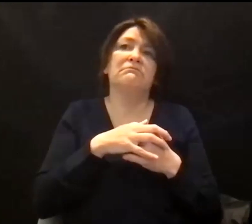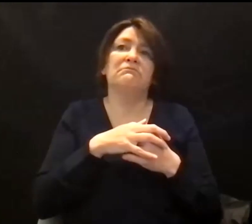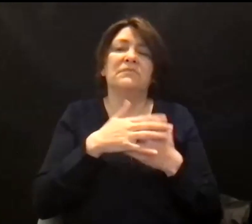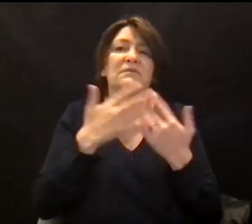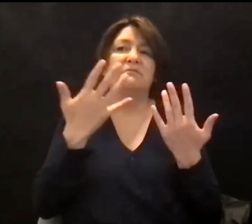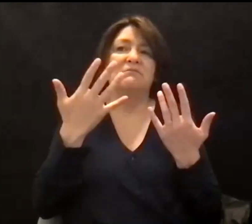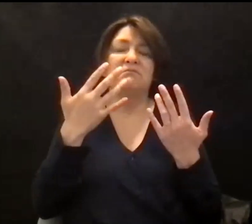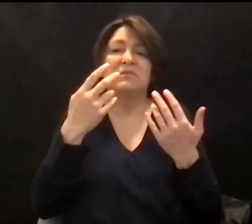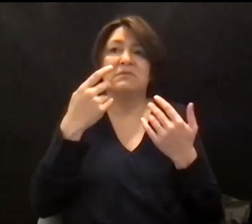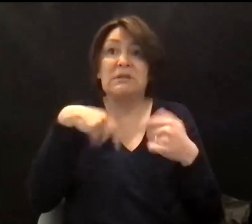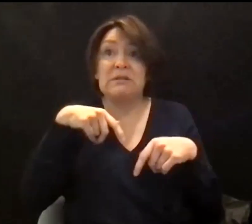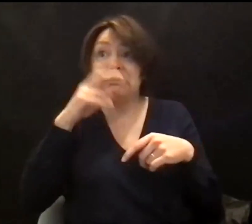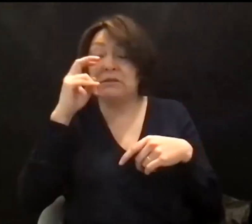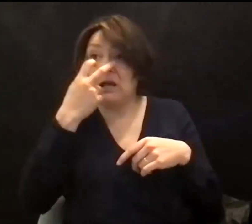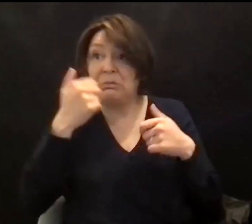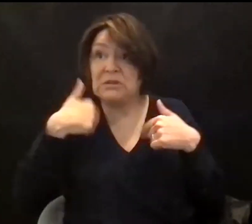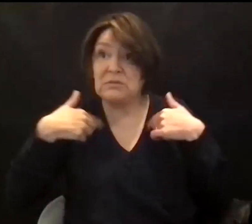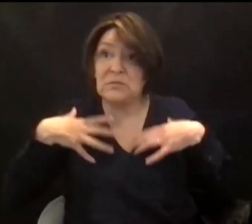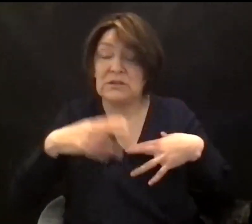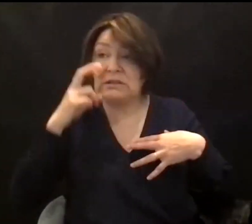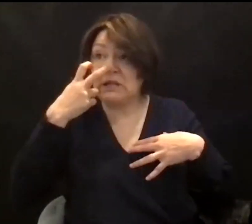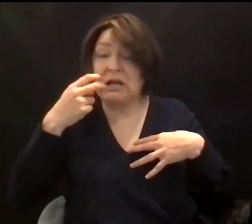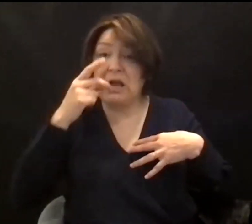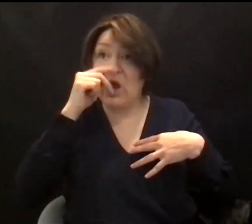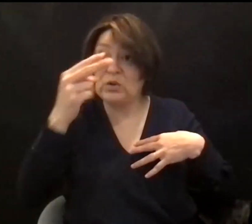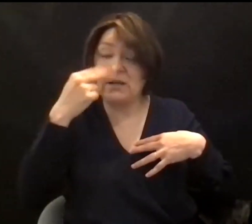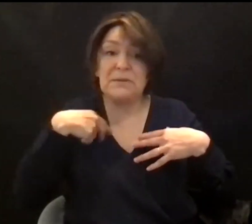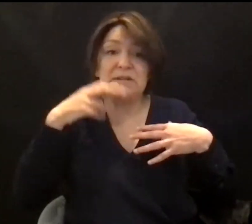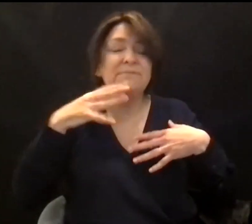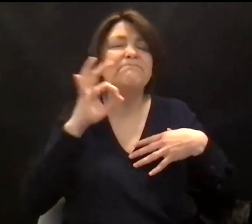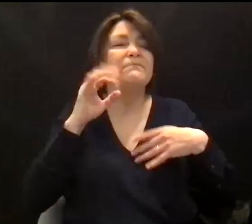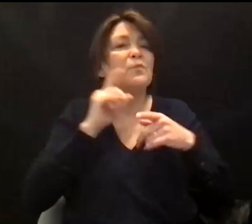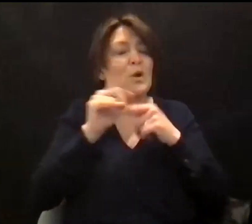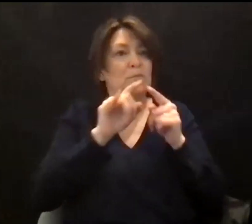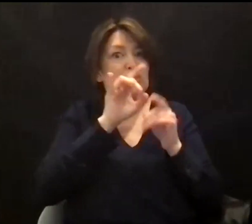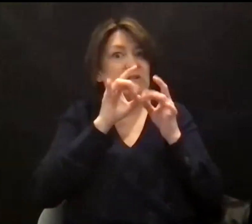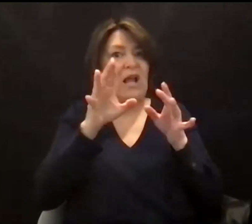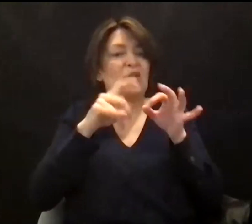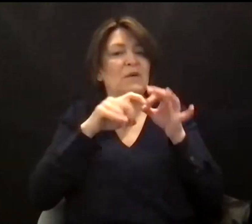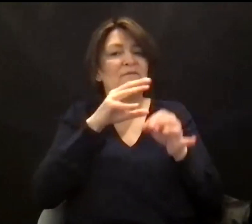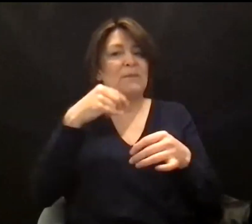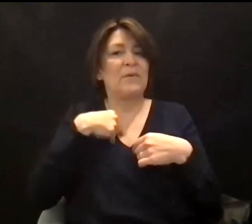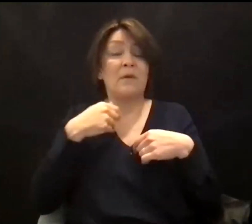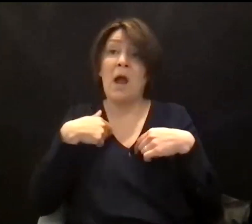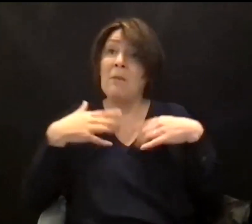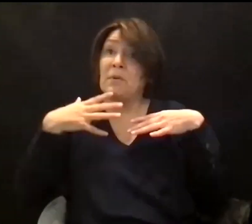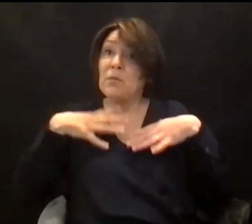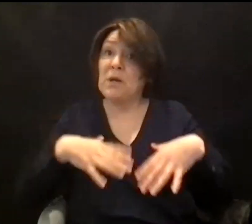can you see me? Or something like, I've got a dark shirt on, can you see me? Is that good? No. Ask the question from